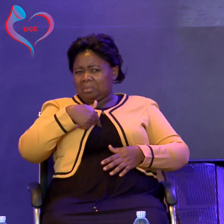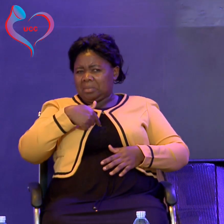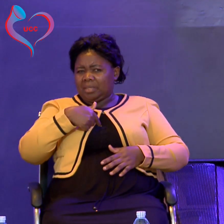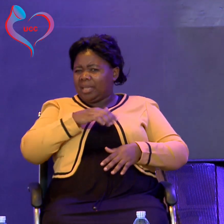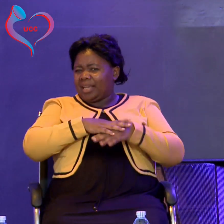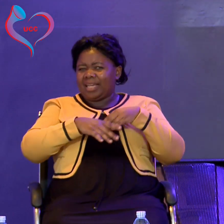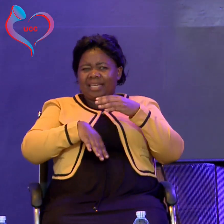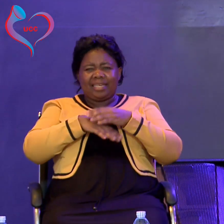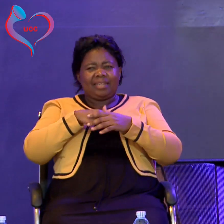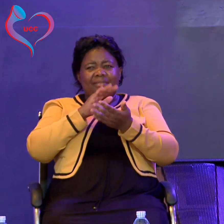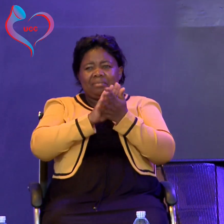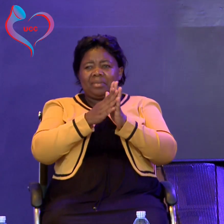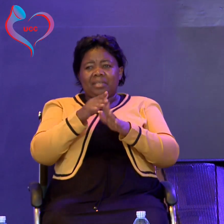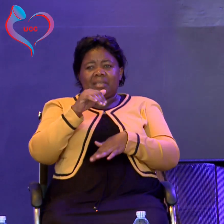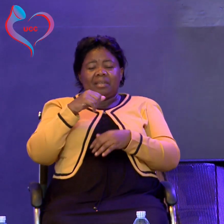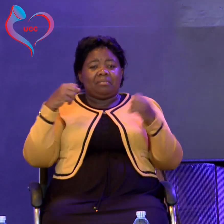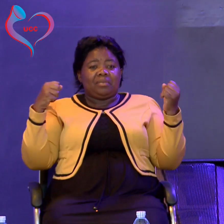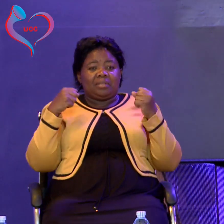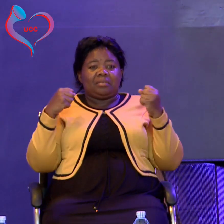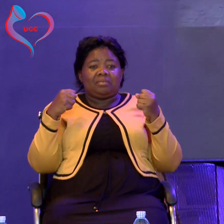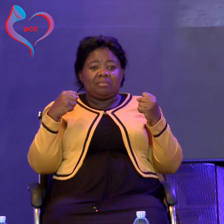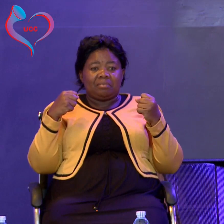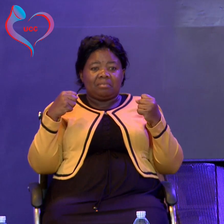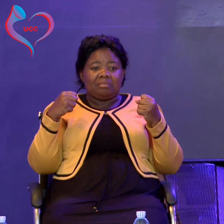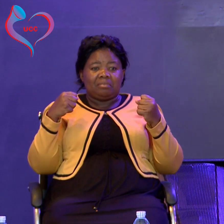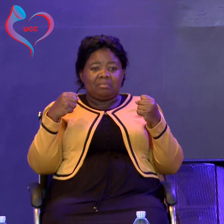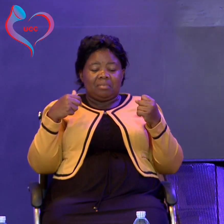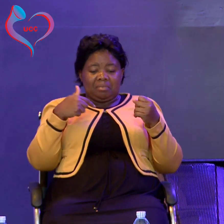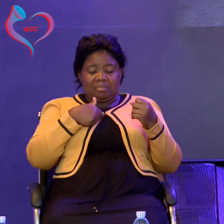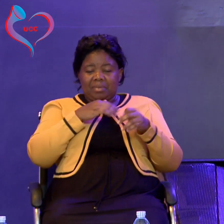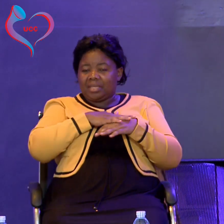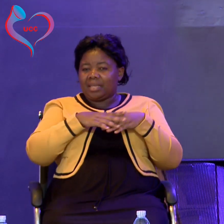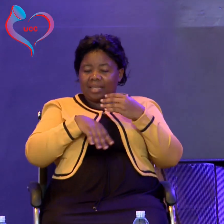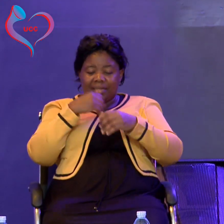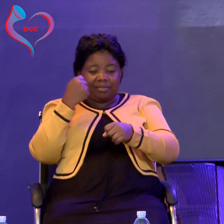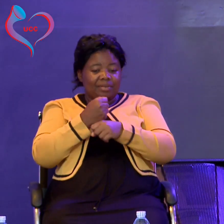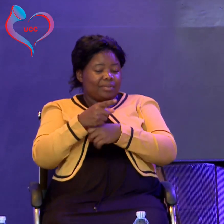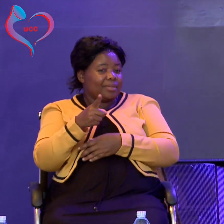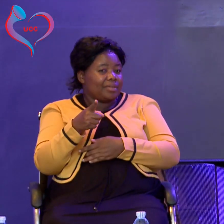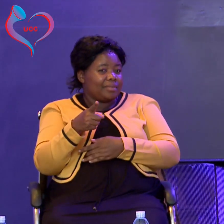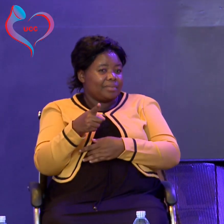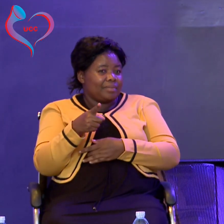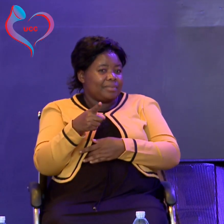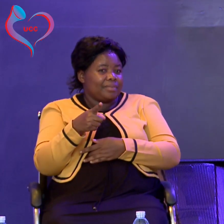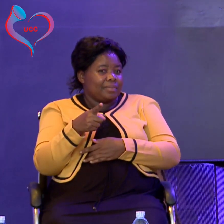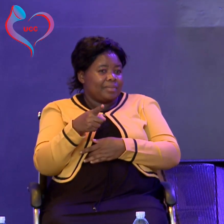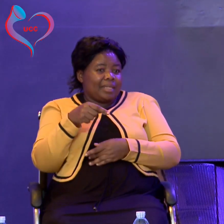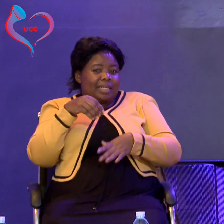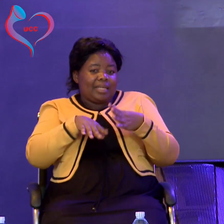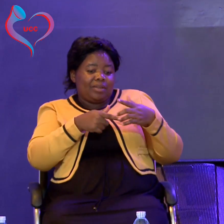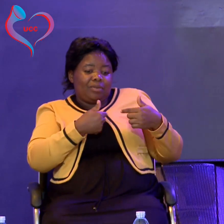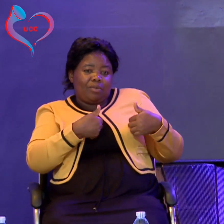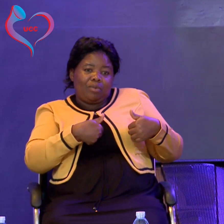sirwala. Say that me, I don't fall sick. Nze sikola bwenti. Me, I don't do like this. Eri mu